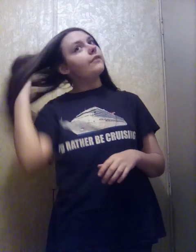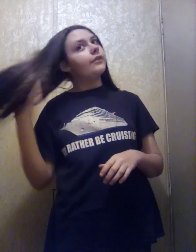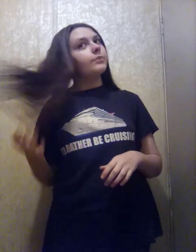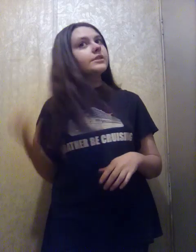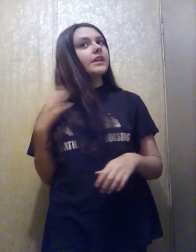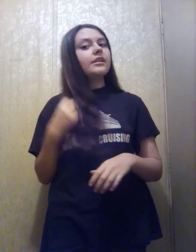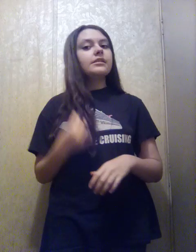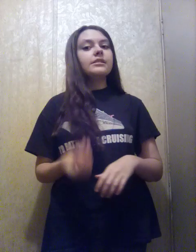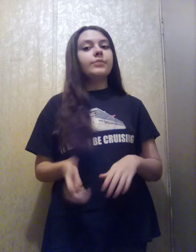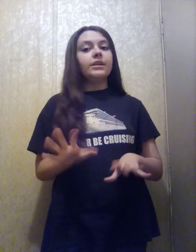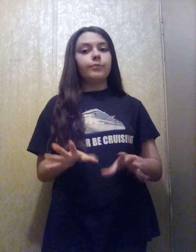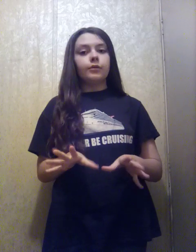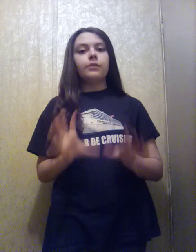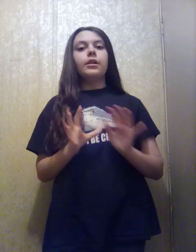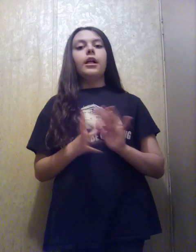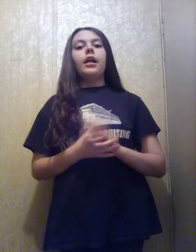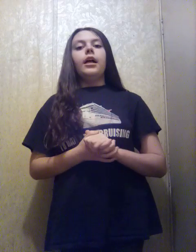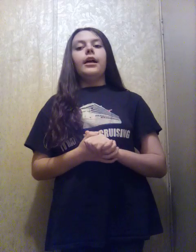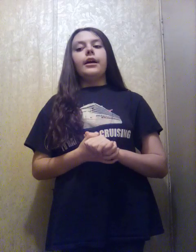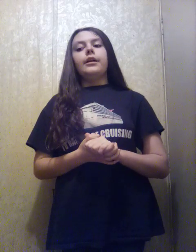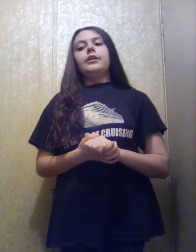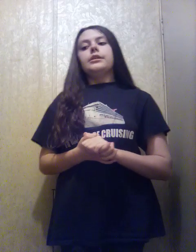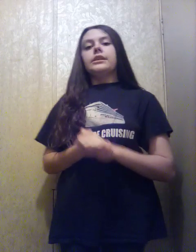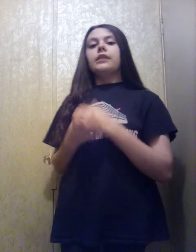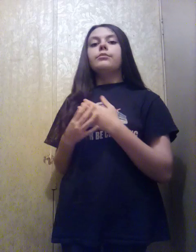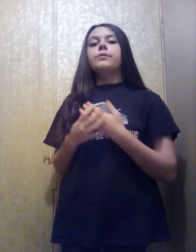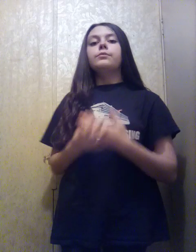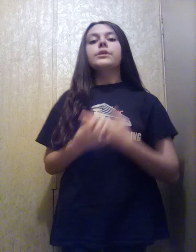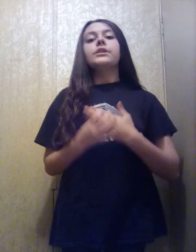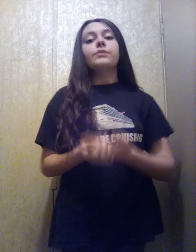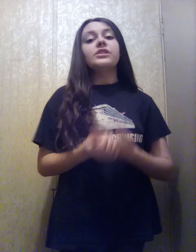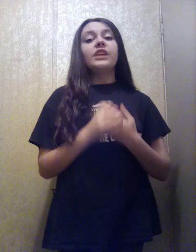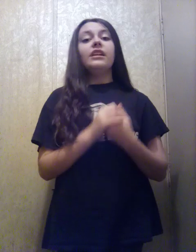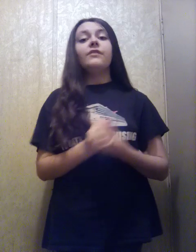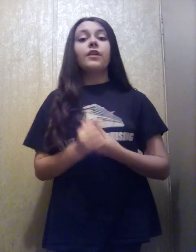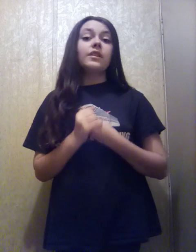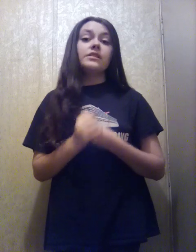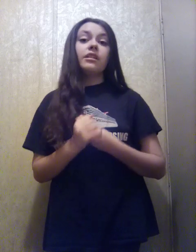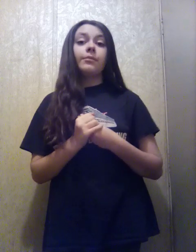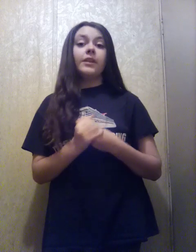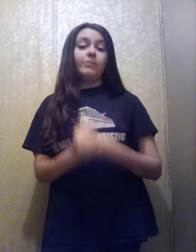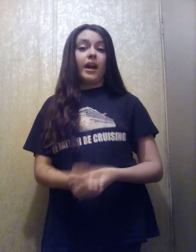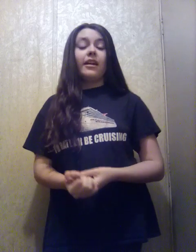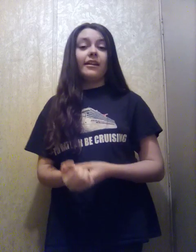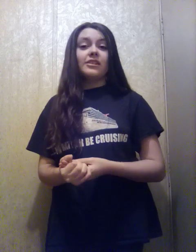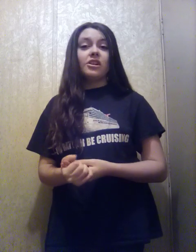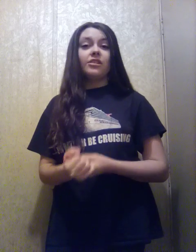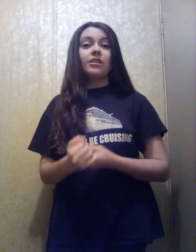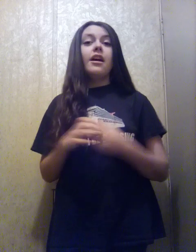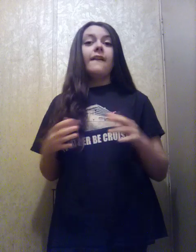if I've upsetted some people, and I would really appreciate it if y'all could stop getting mad at each other